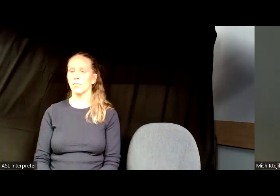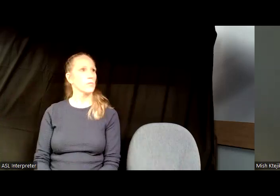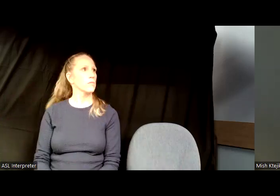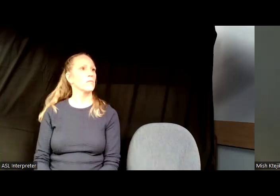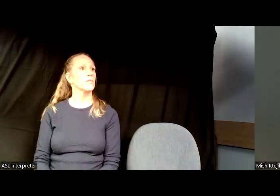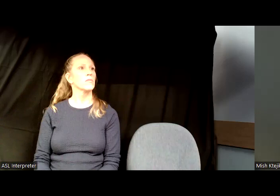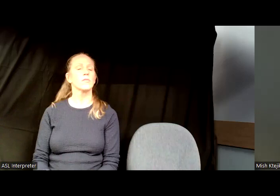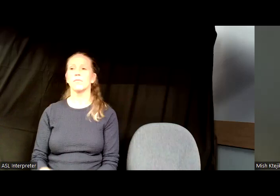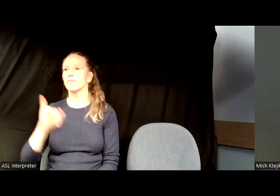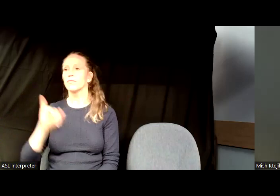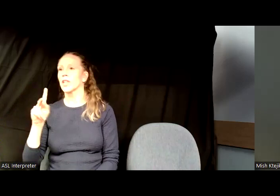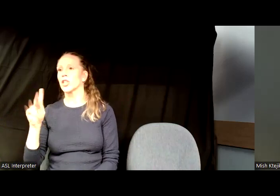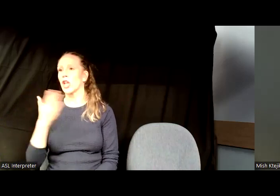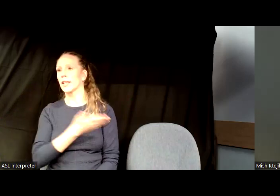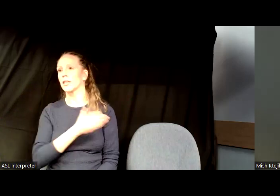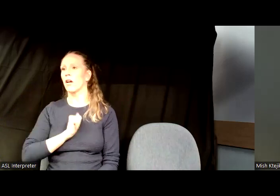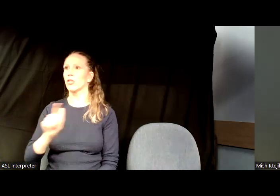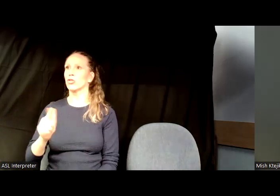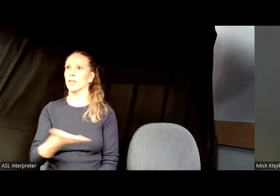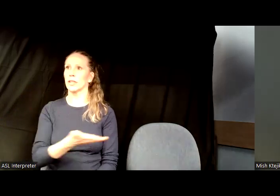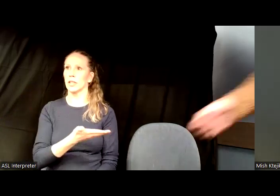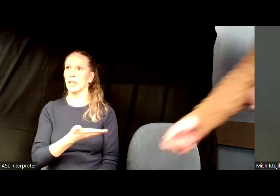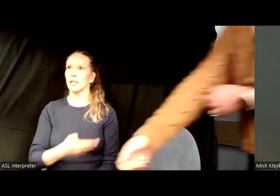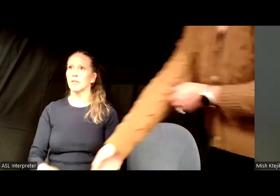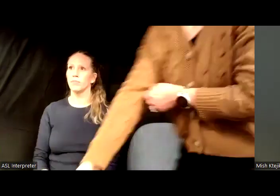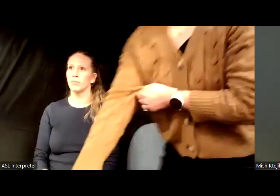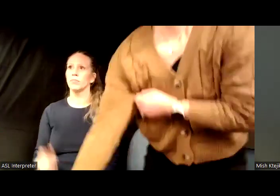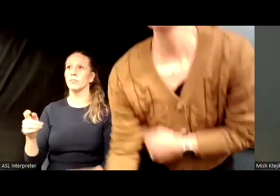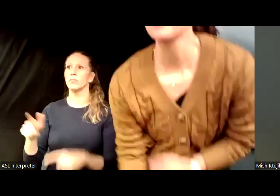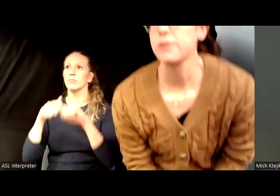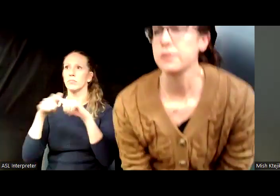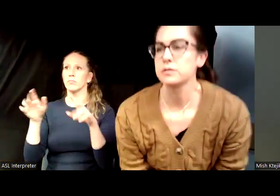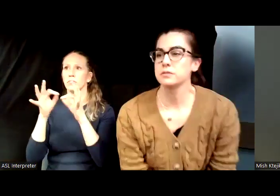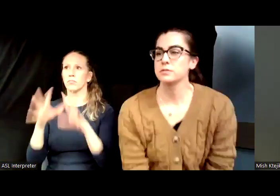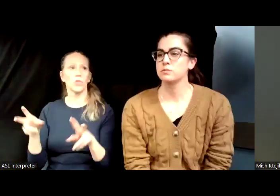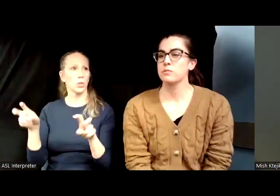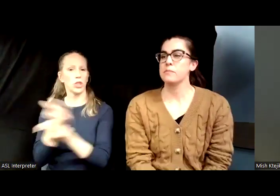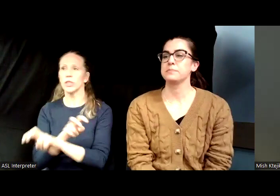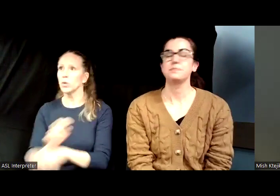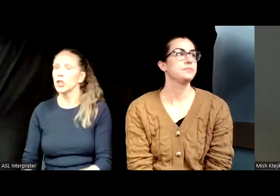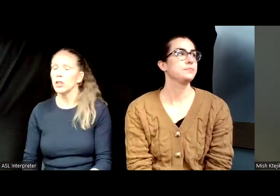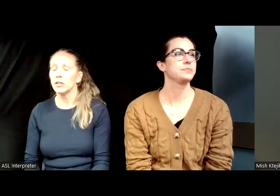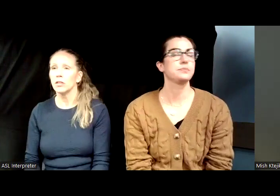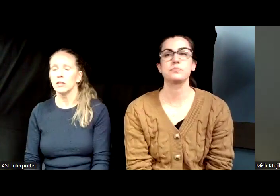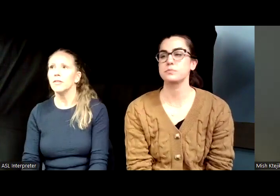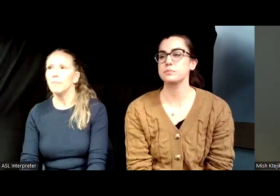Audrey, this is Jack. And the pause, please, the interpreters are going to speak.